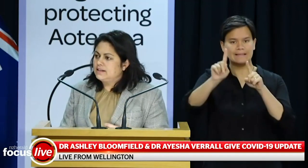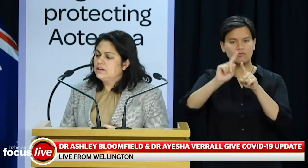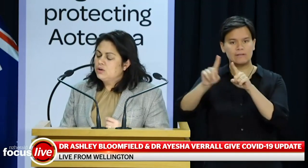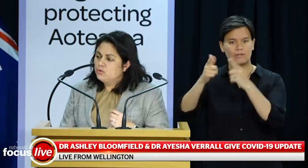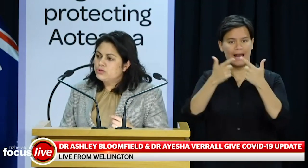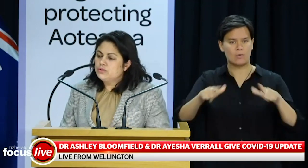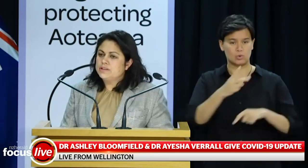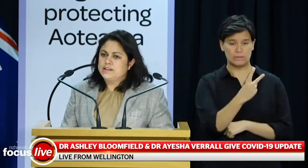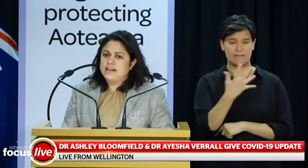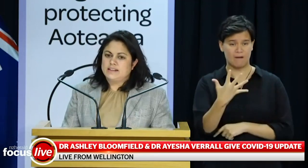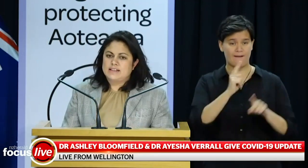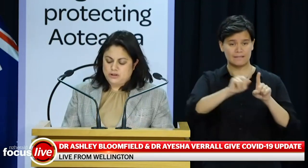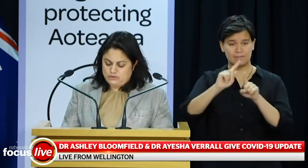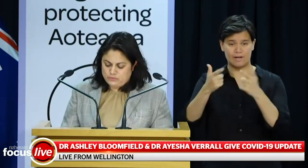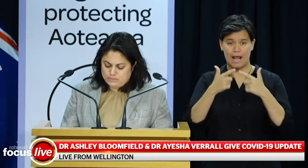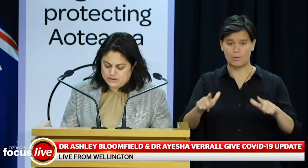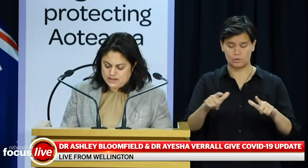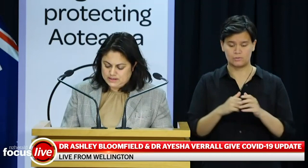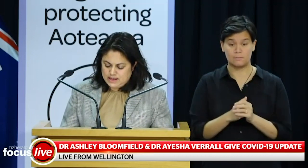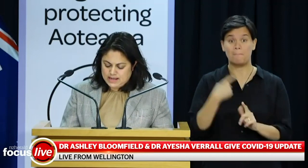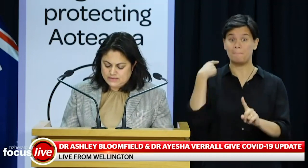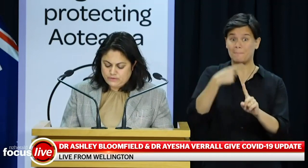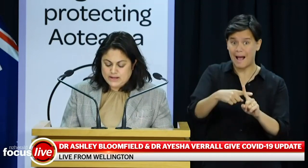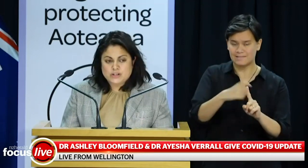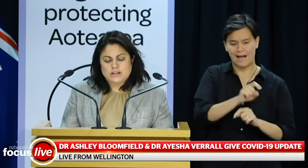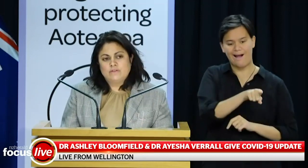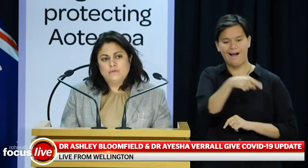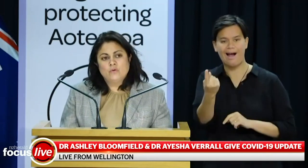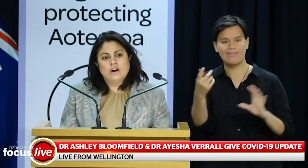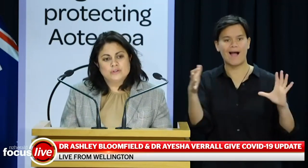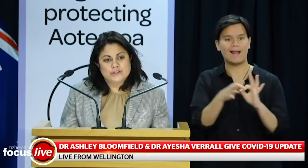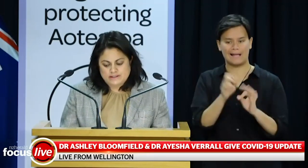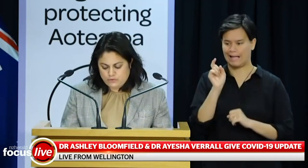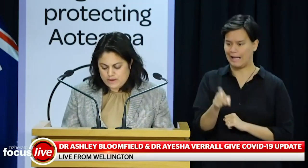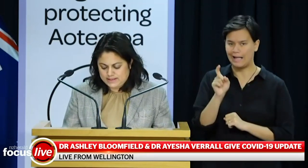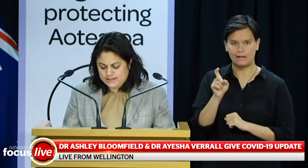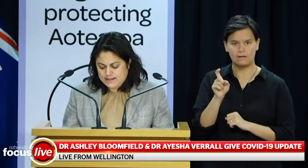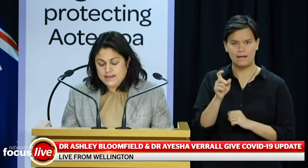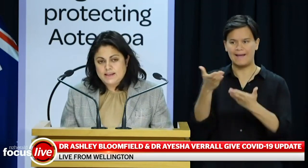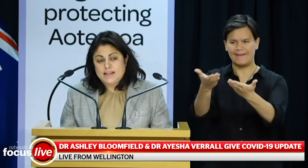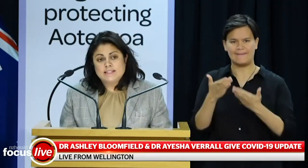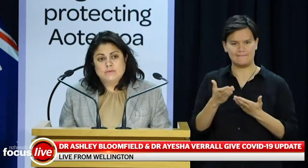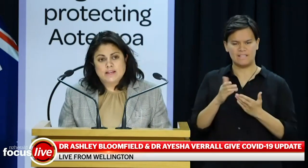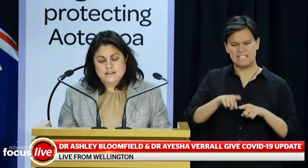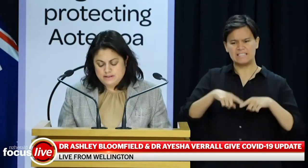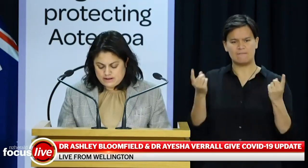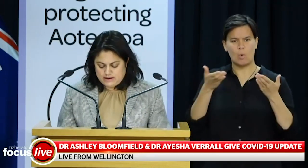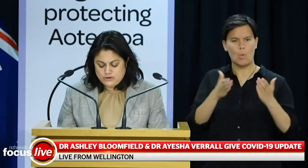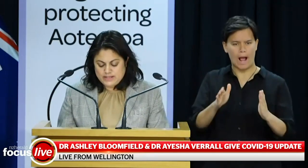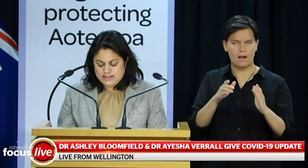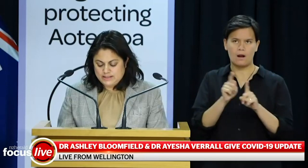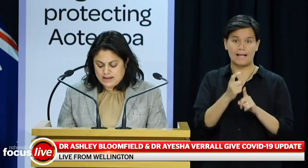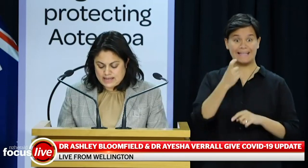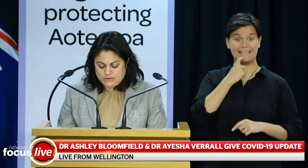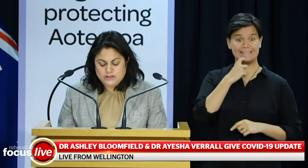second link, also to the Unite Against COVID website, has information in 4 alternate formats, easy read,